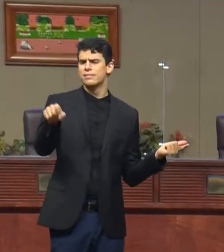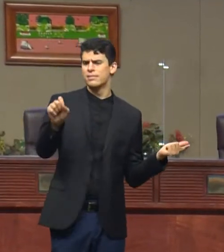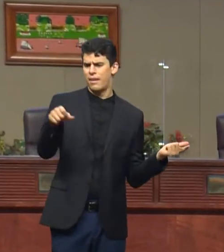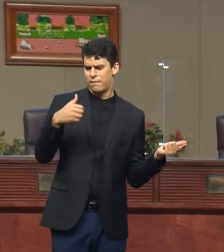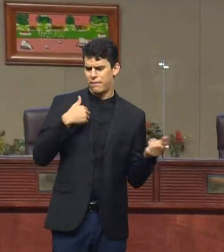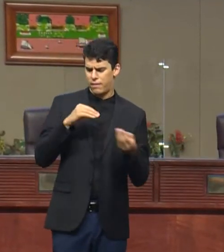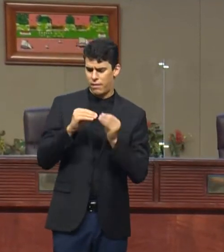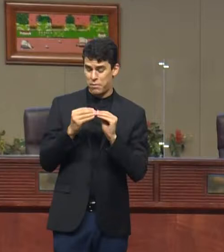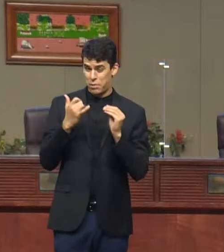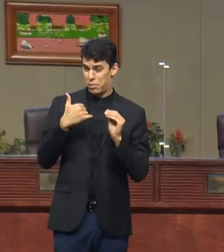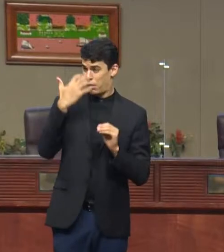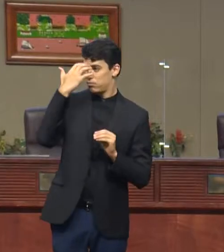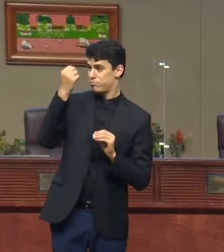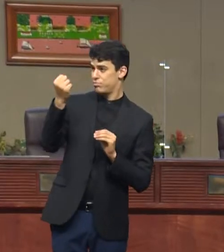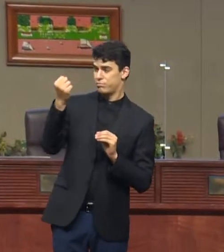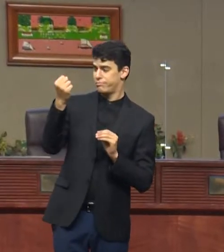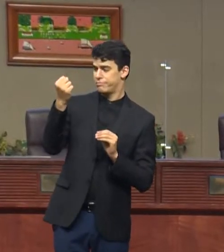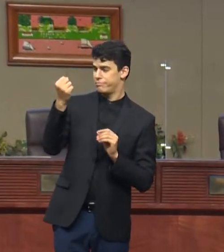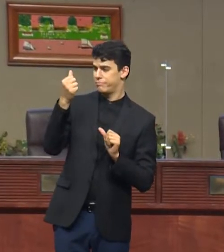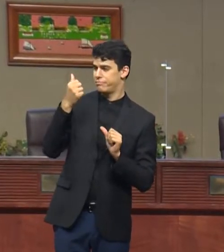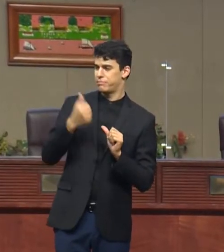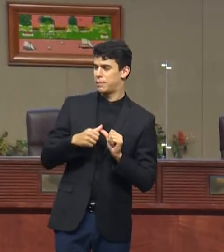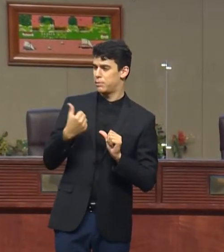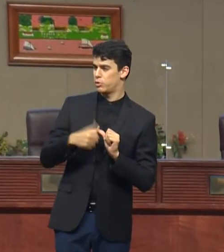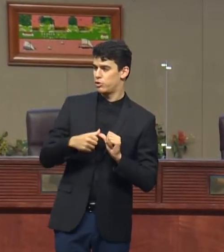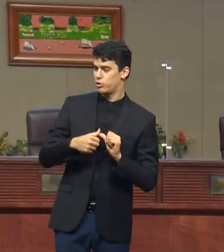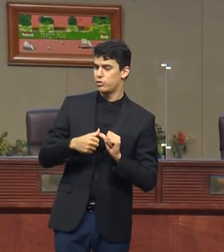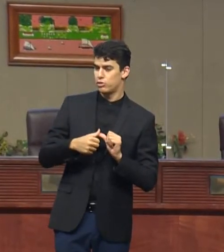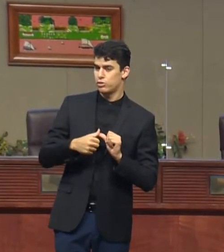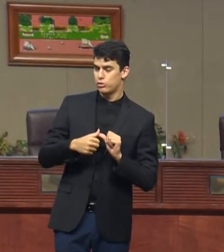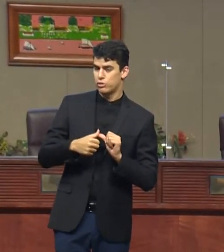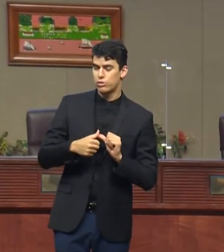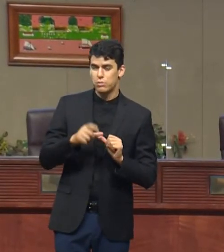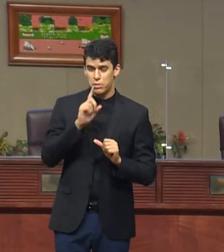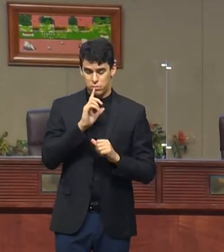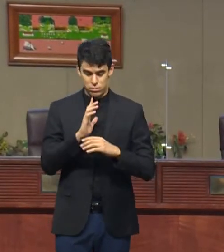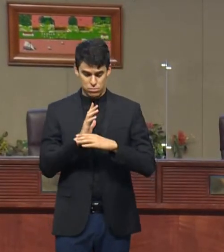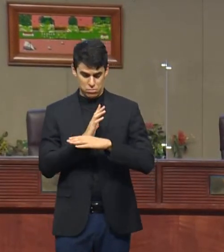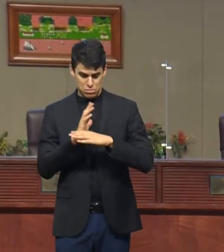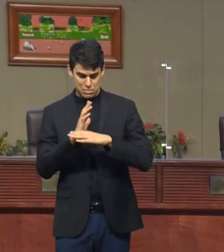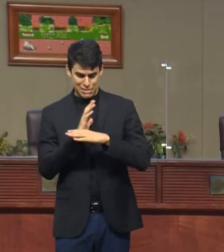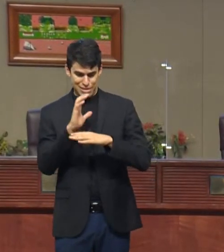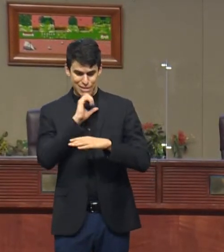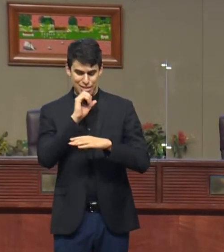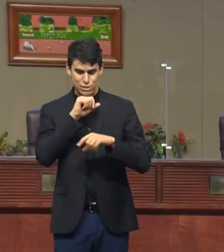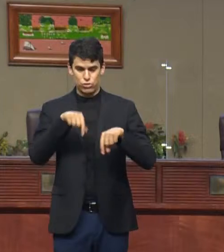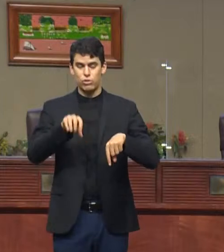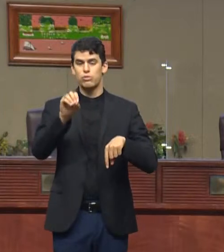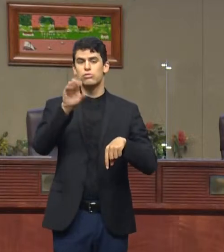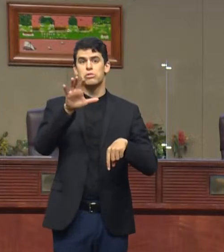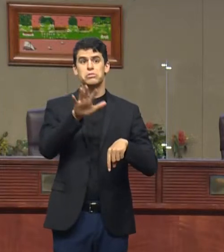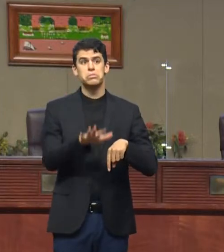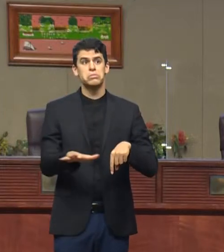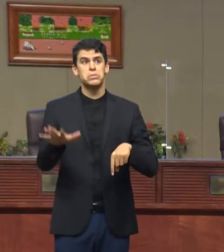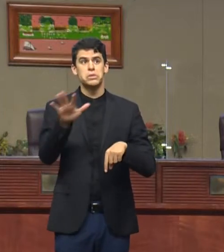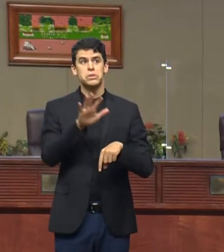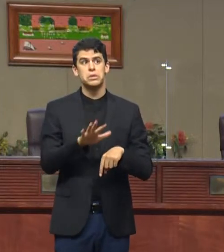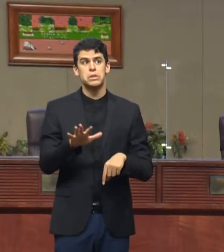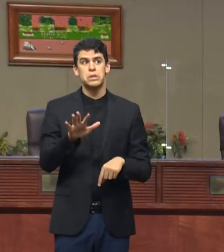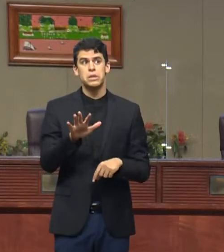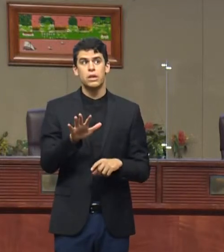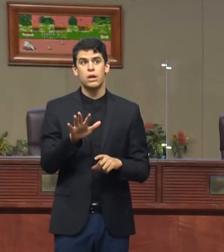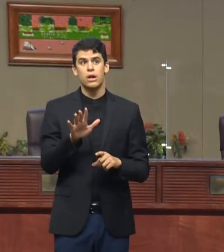remember the numbers right off the top of my head, but the median age in Orange County is somewhere, I think,